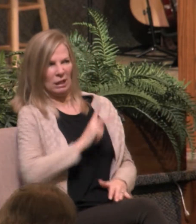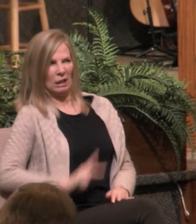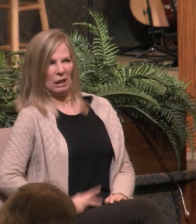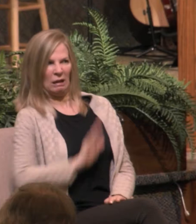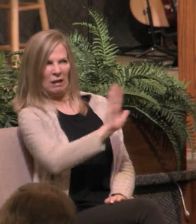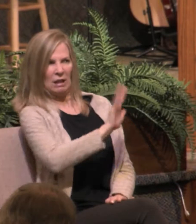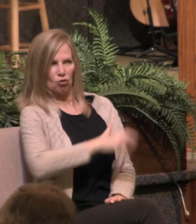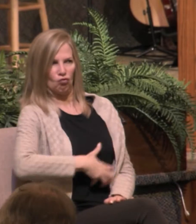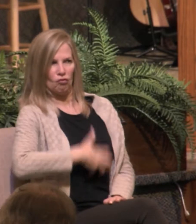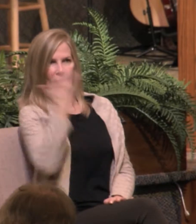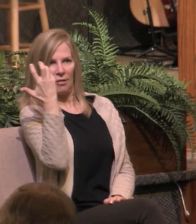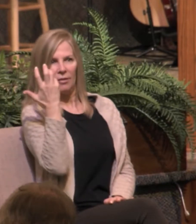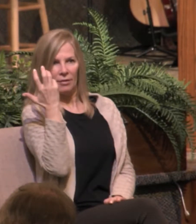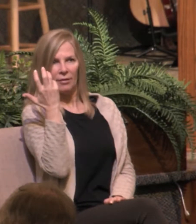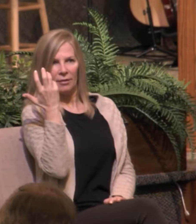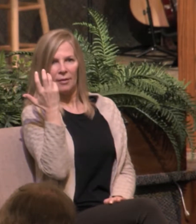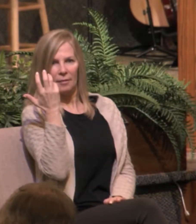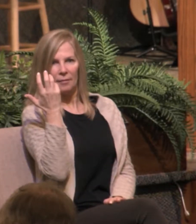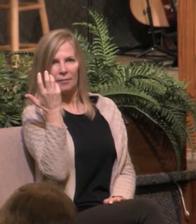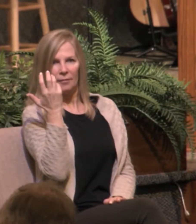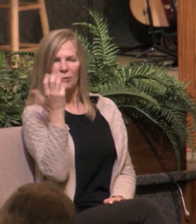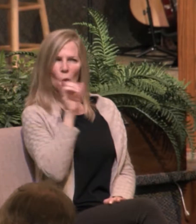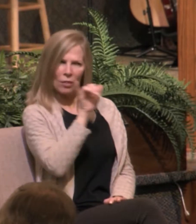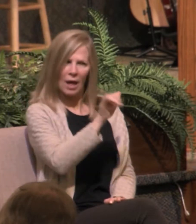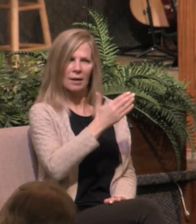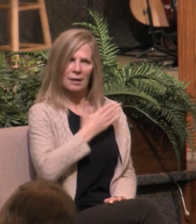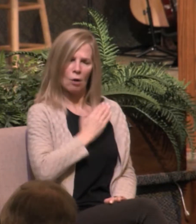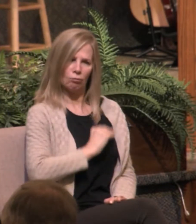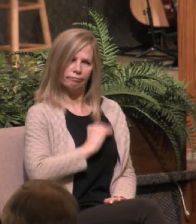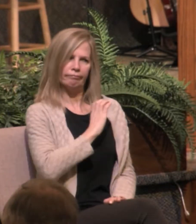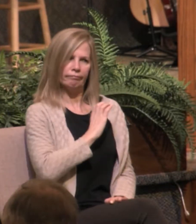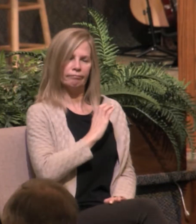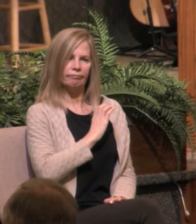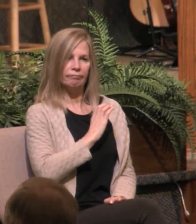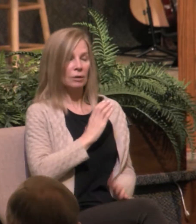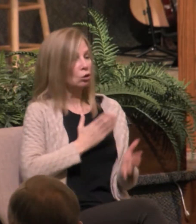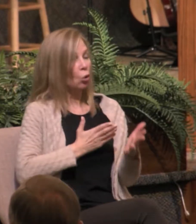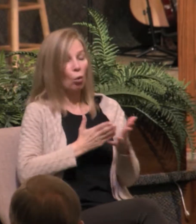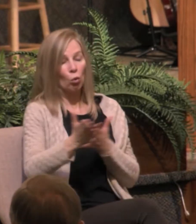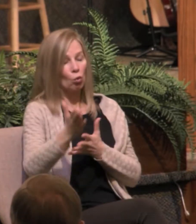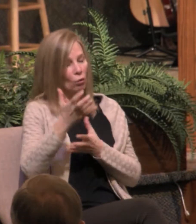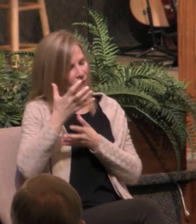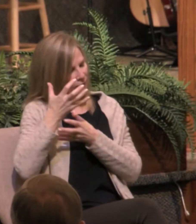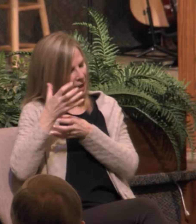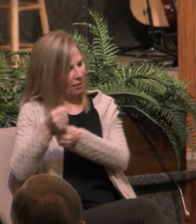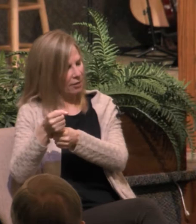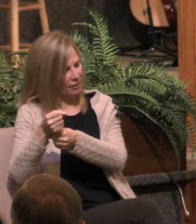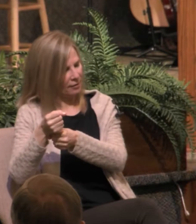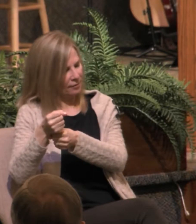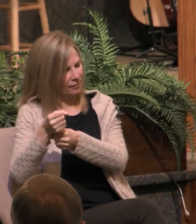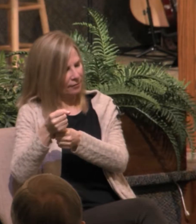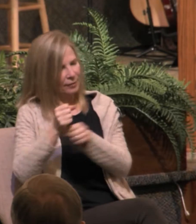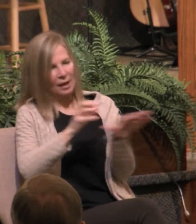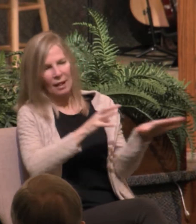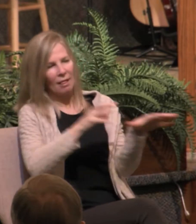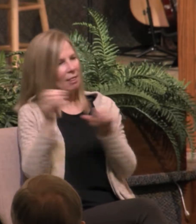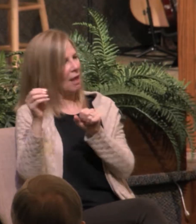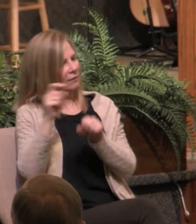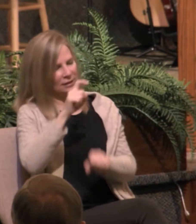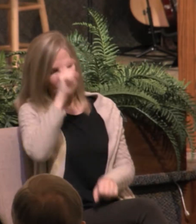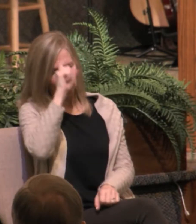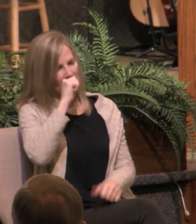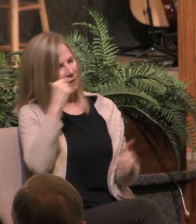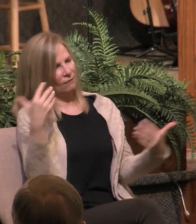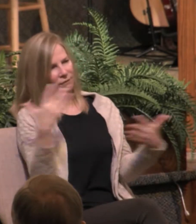That's ultimately going to be our encouragement. But it says, by faith he left Egypt, not fearing the wrath of the